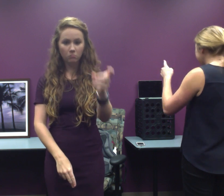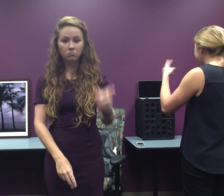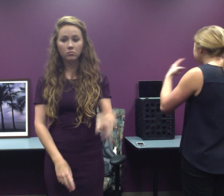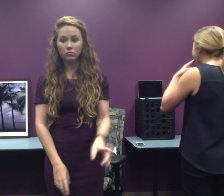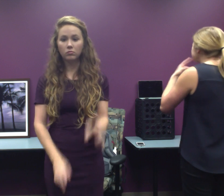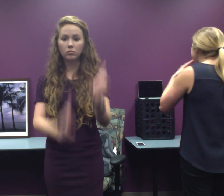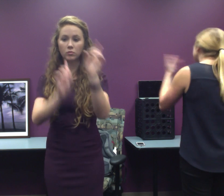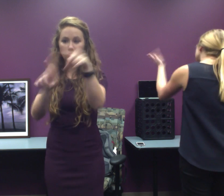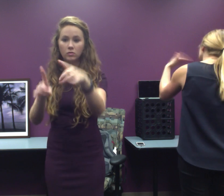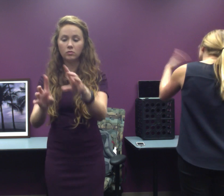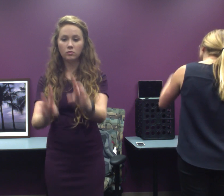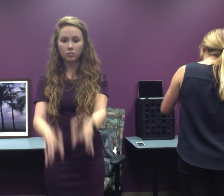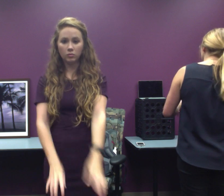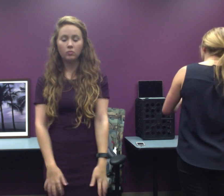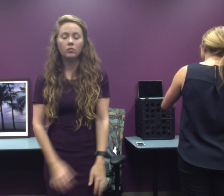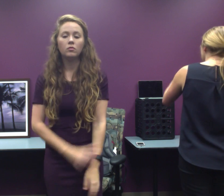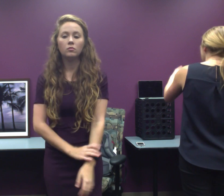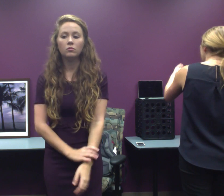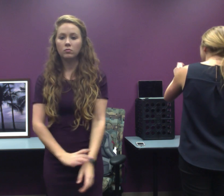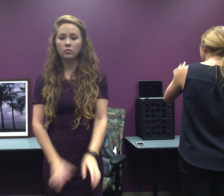for the cannons.